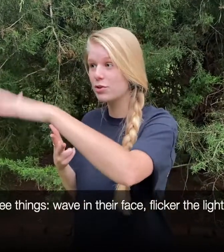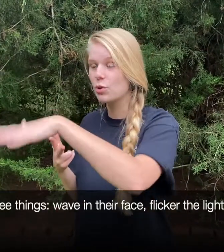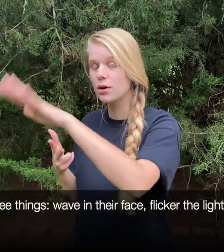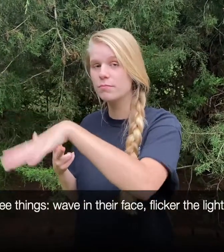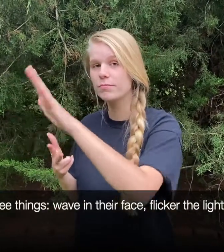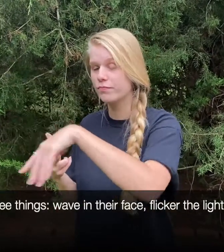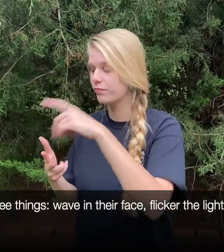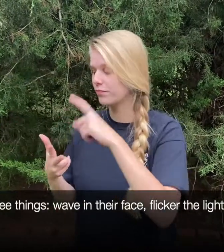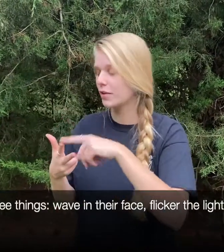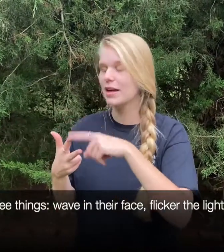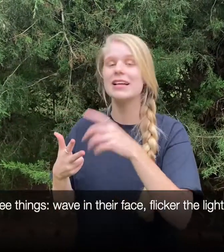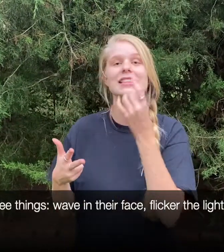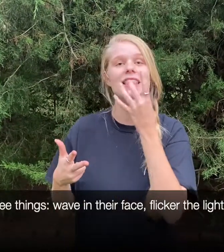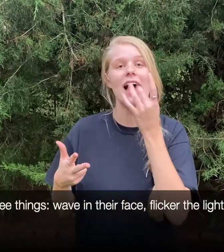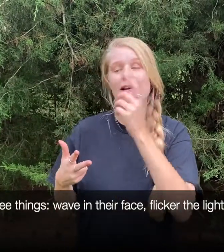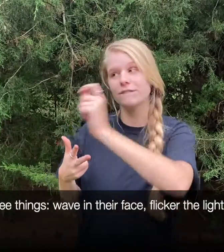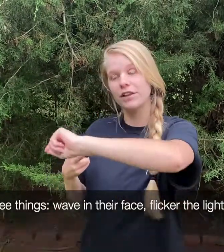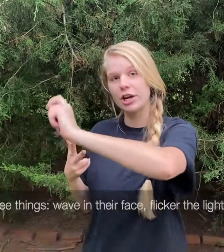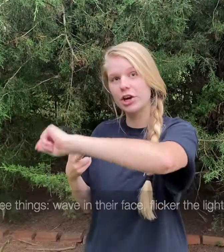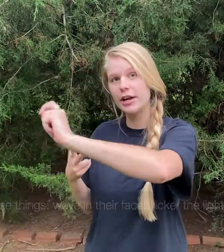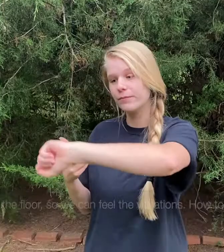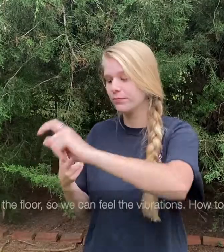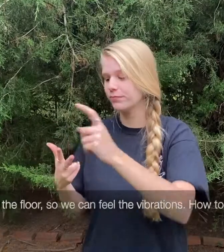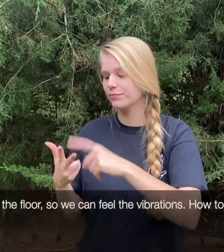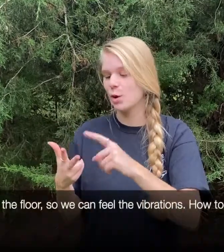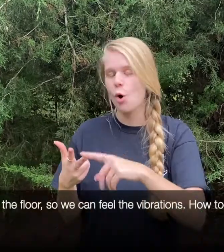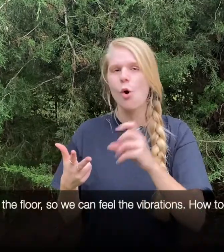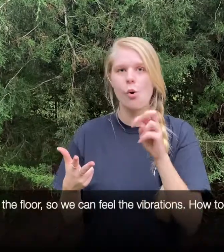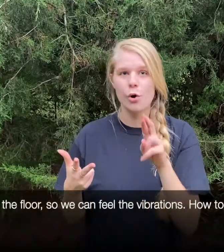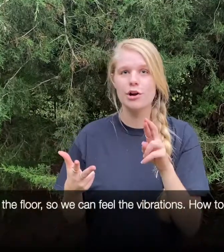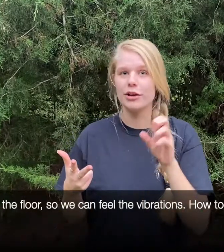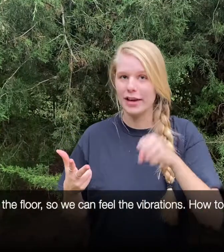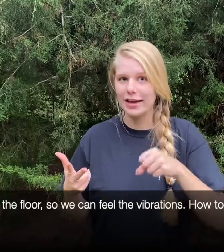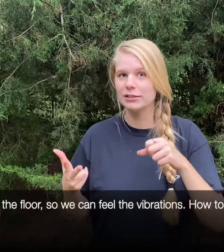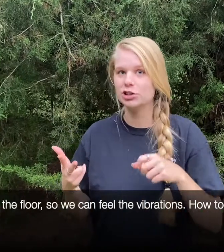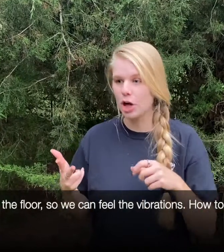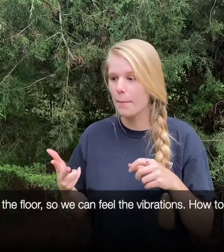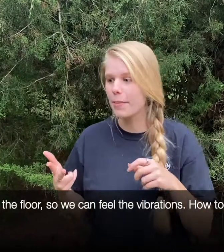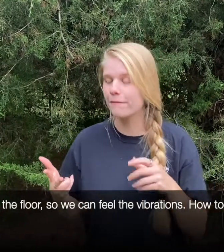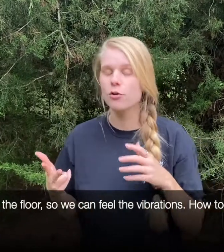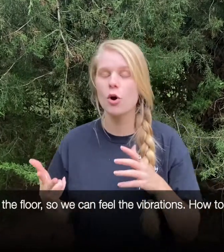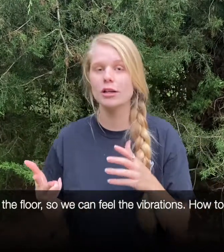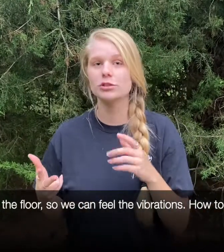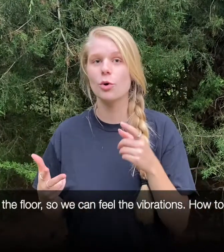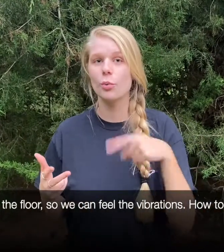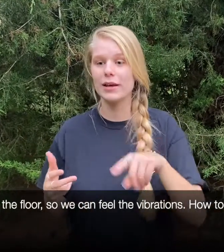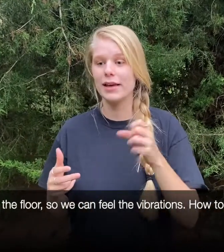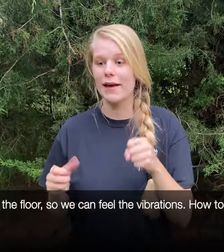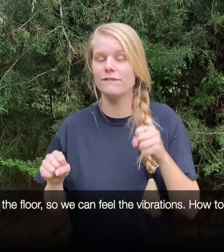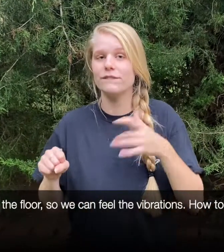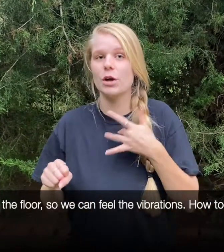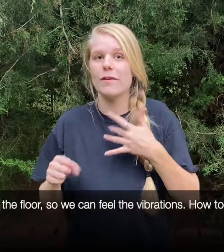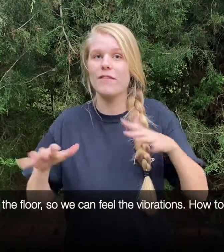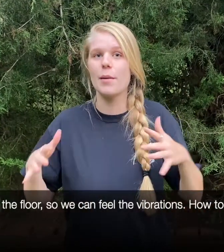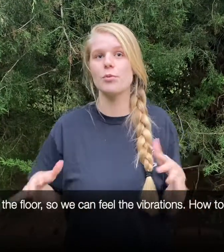them, light and flicker it, or you can stop on the floor so we can feel the